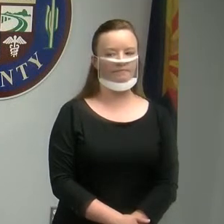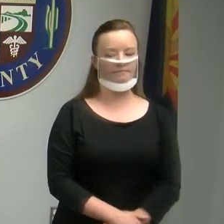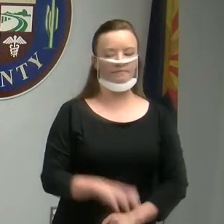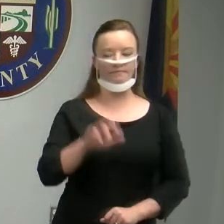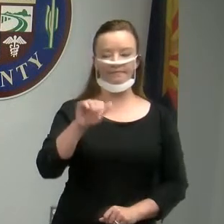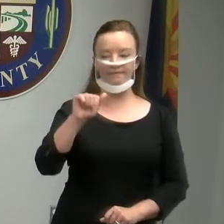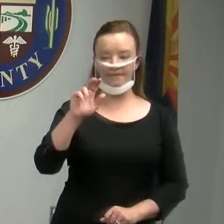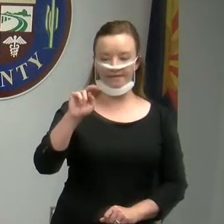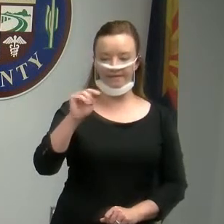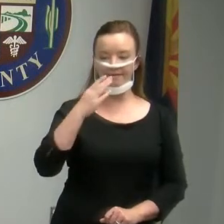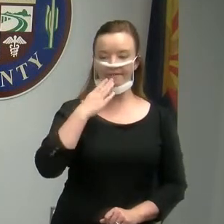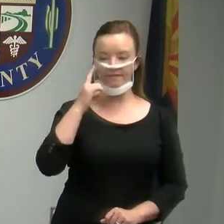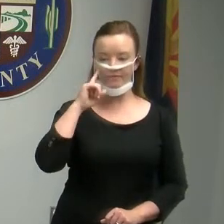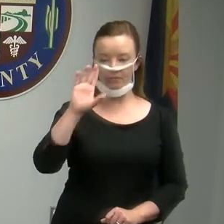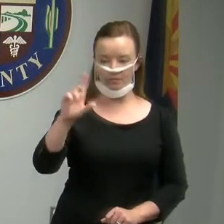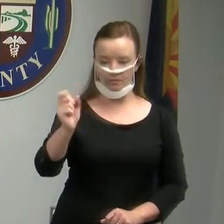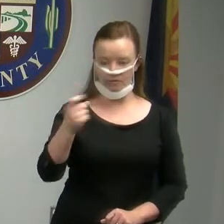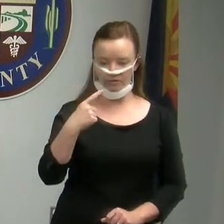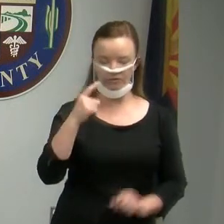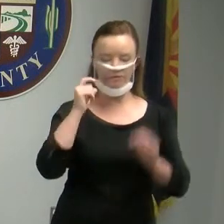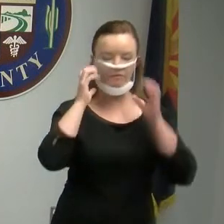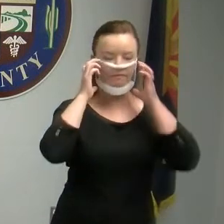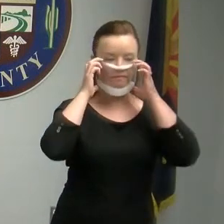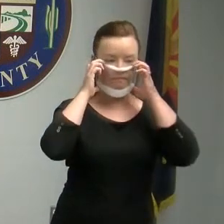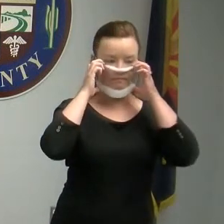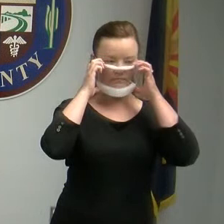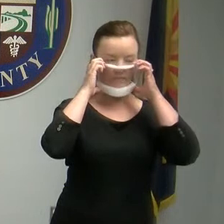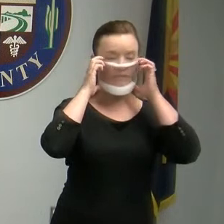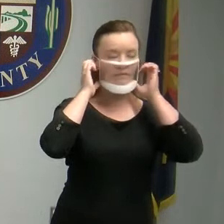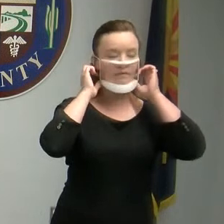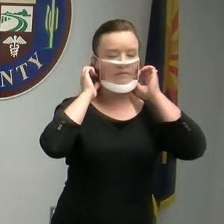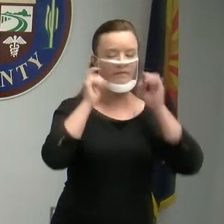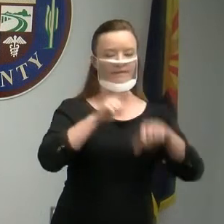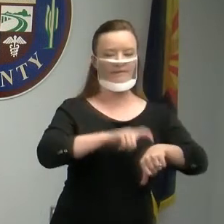Ann, thank you so much for the question. Since we're running short on